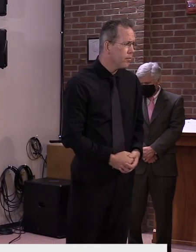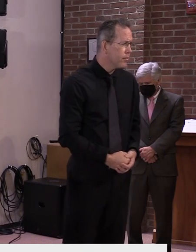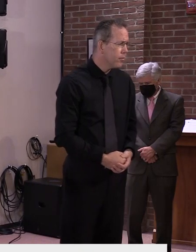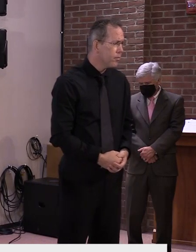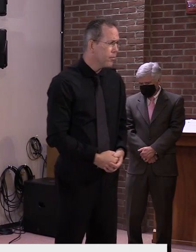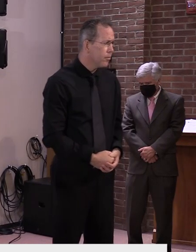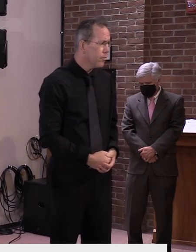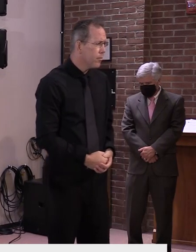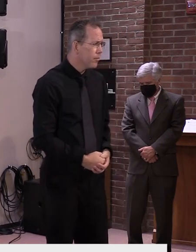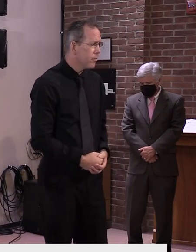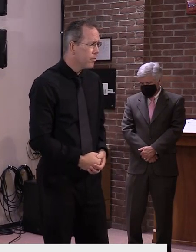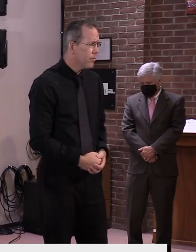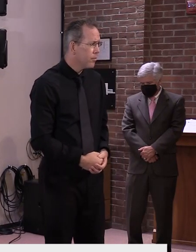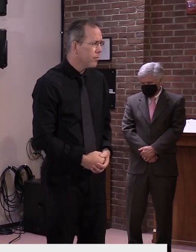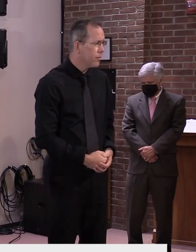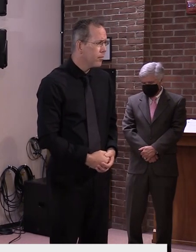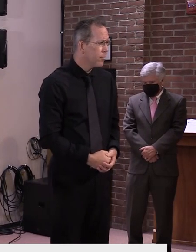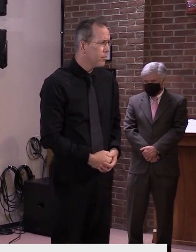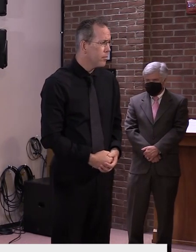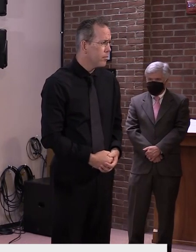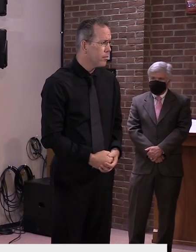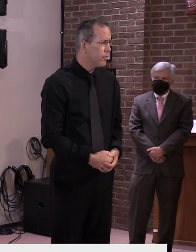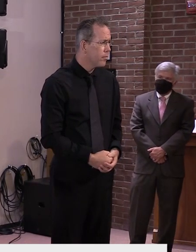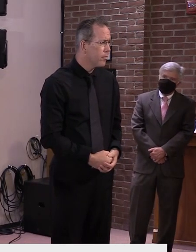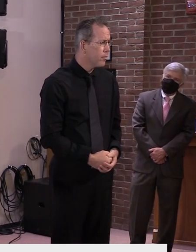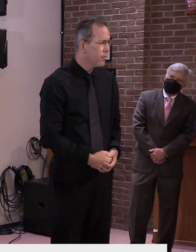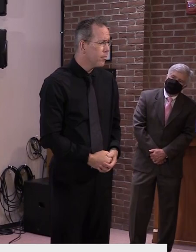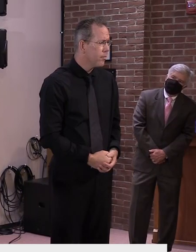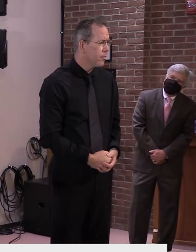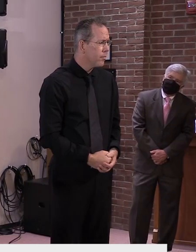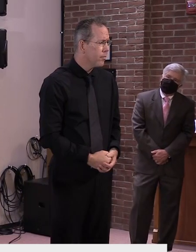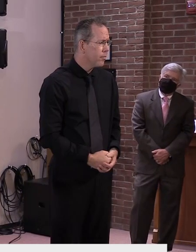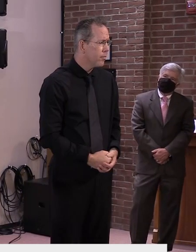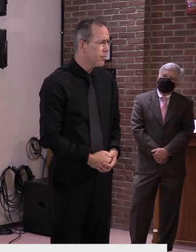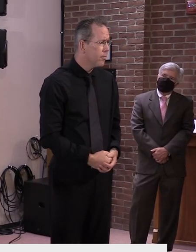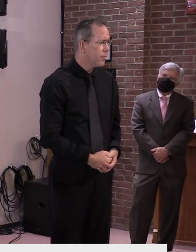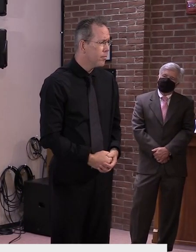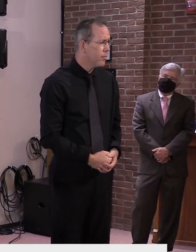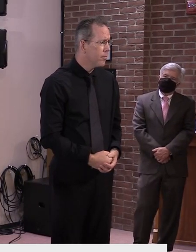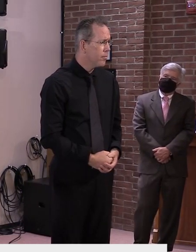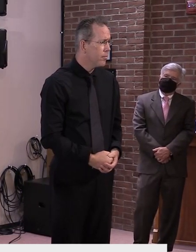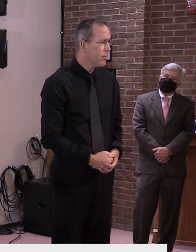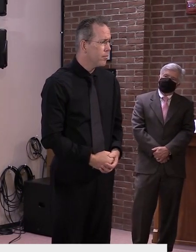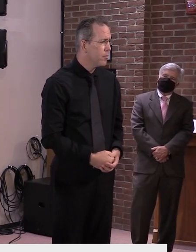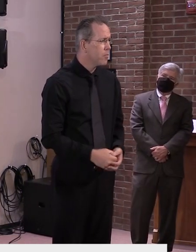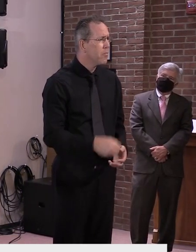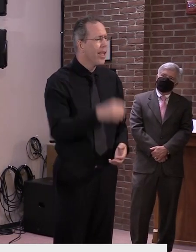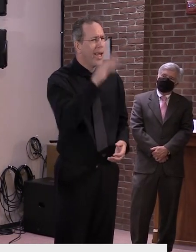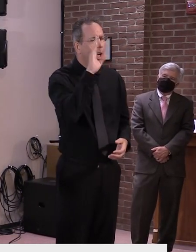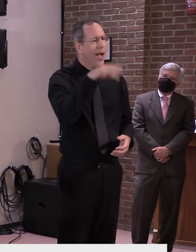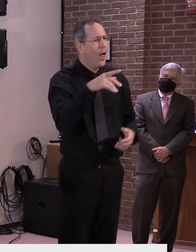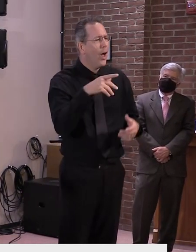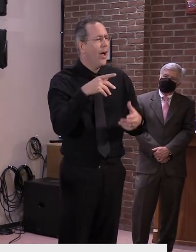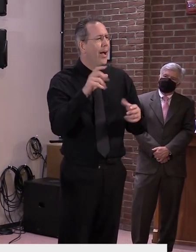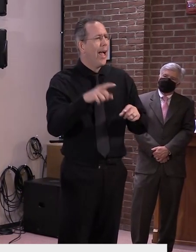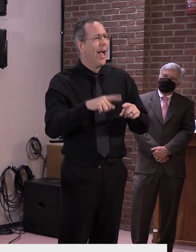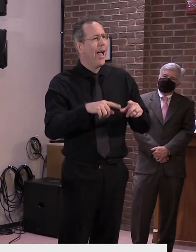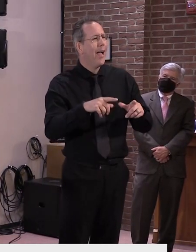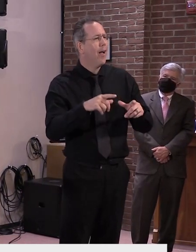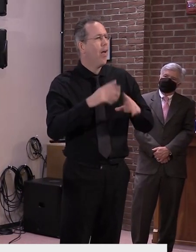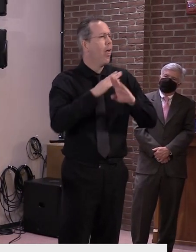out of state on vacation, knowing what you know today? It depends on where they're going, Chris. You know, that's